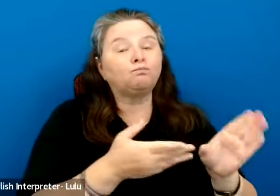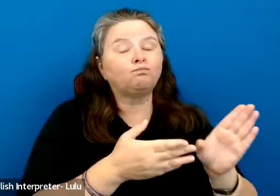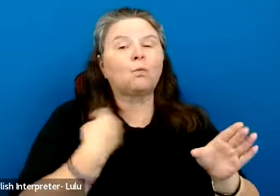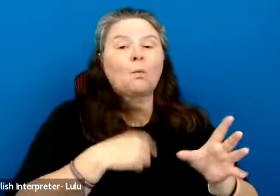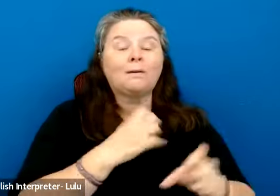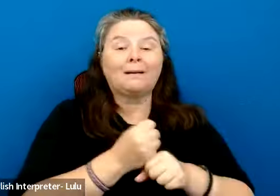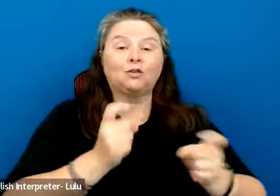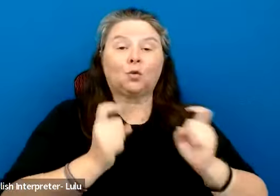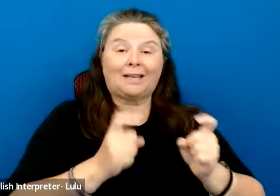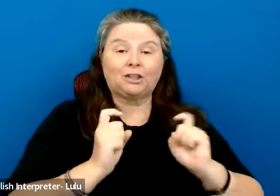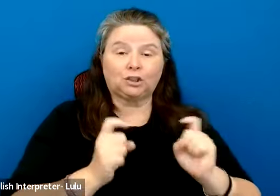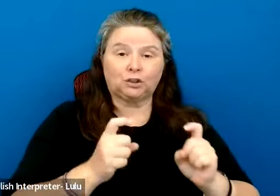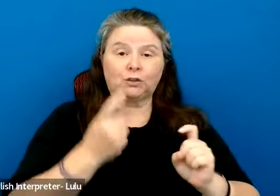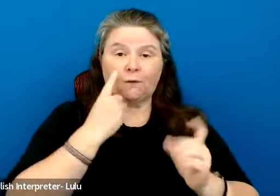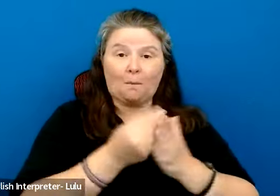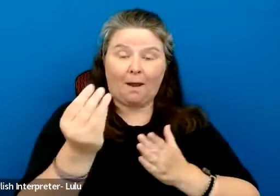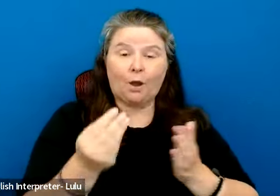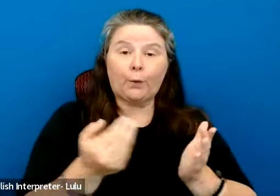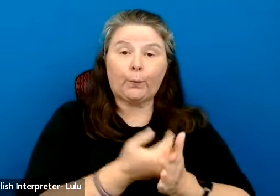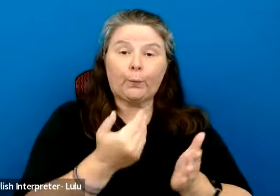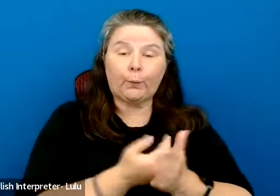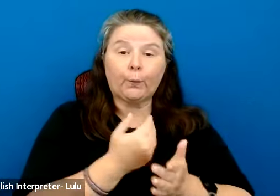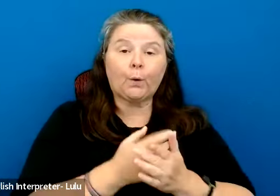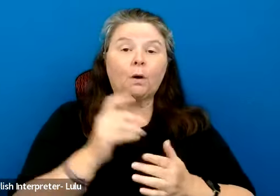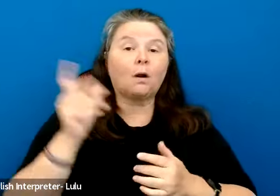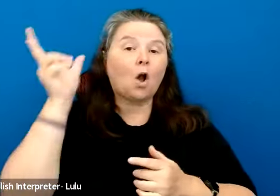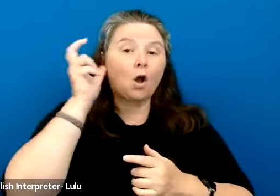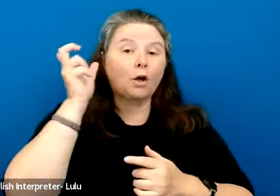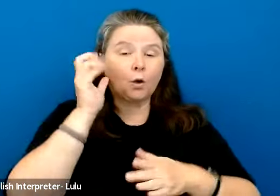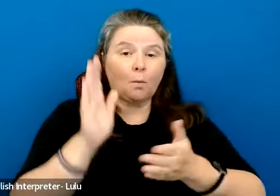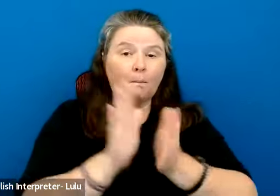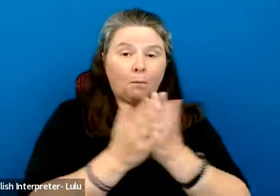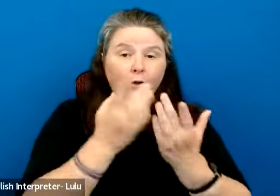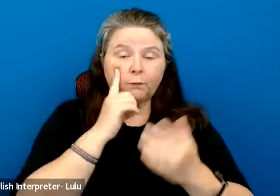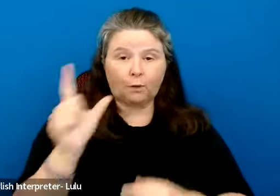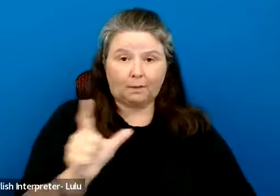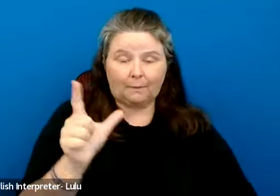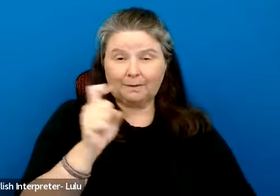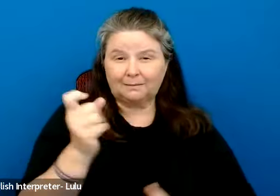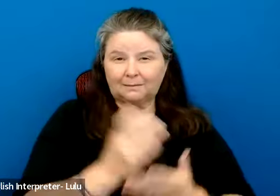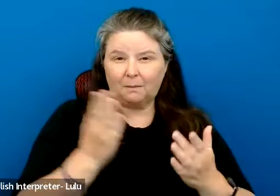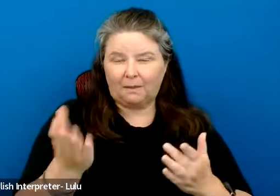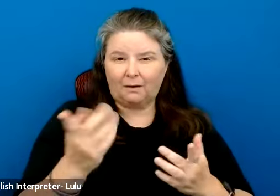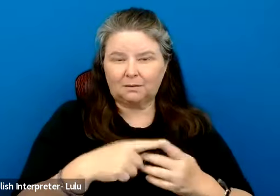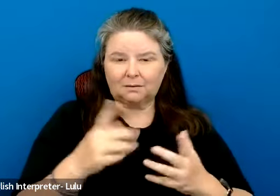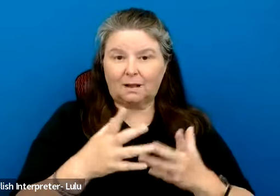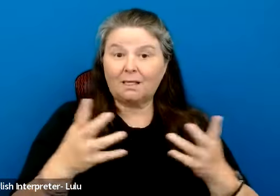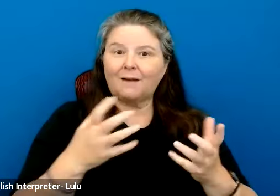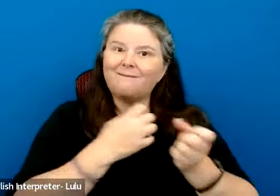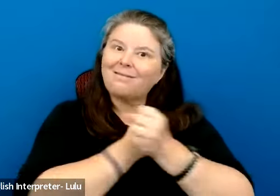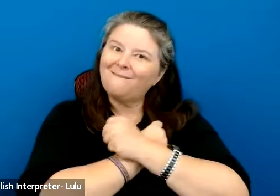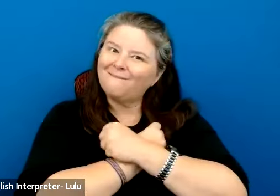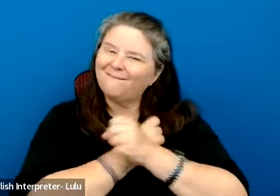take donations to purchase new audiobooks for the library because some of the ones they have in there have gotten a lot of love